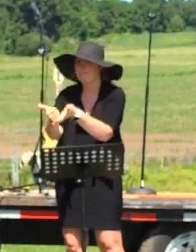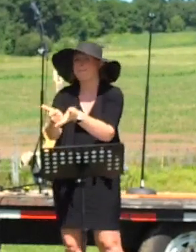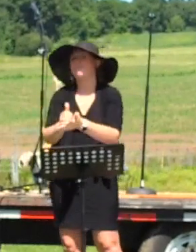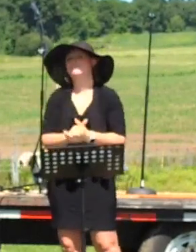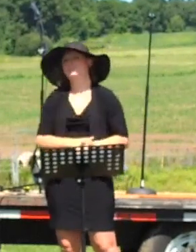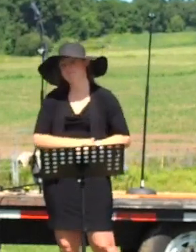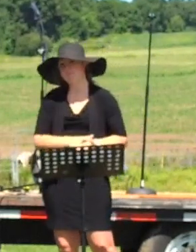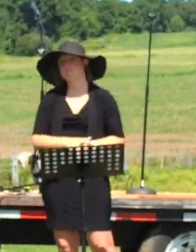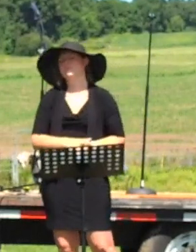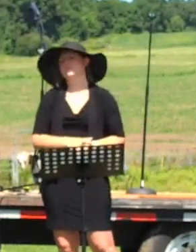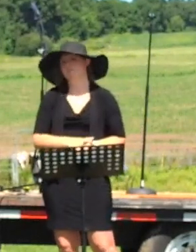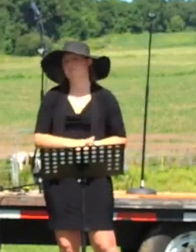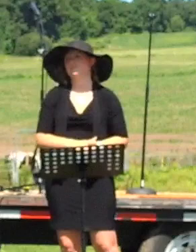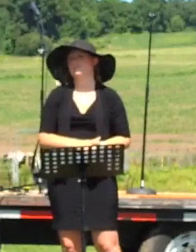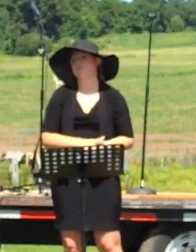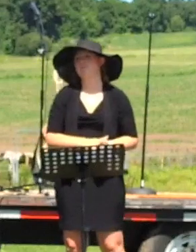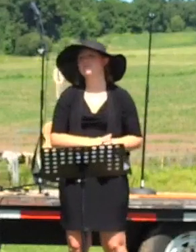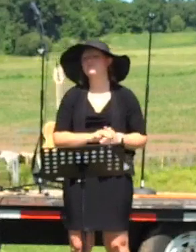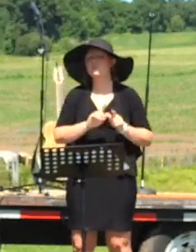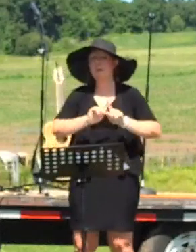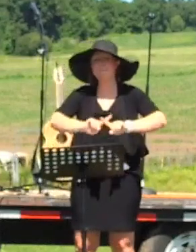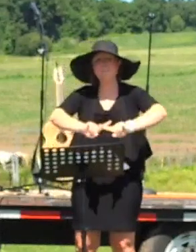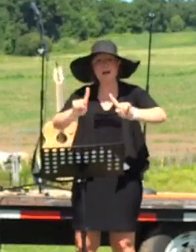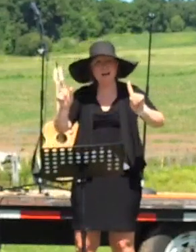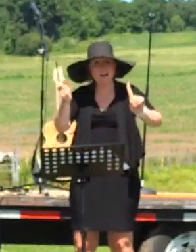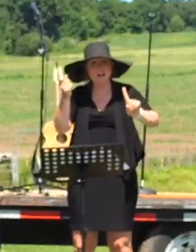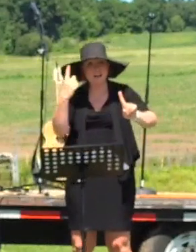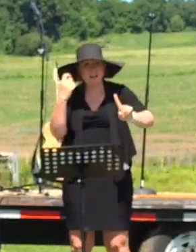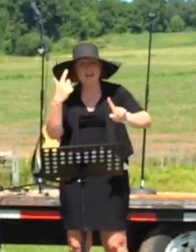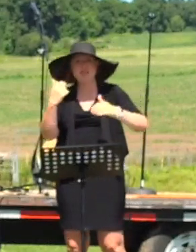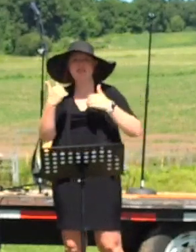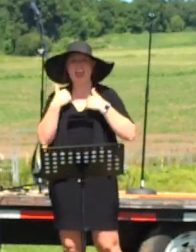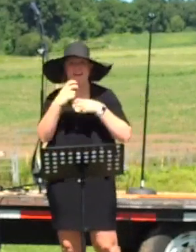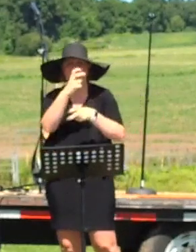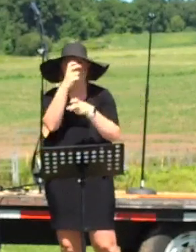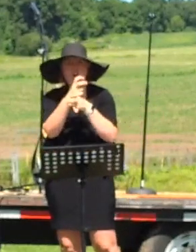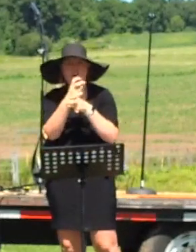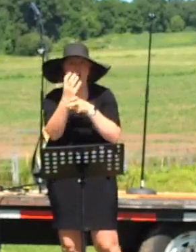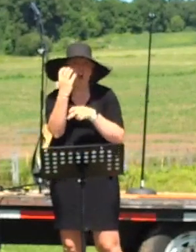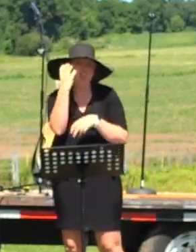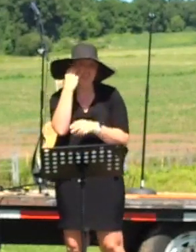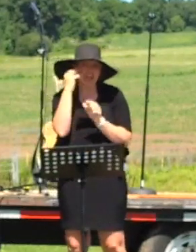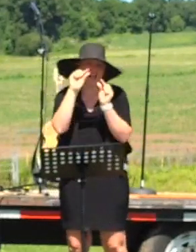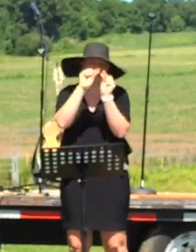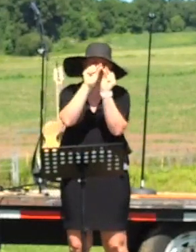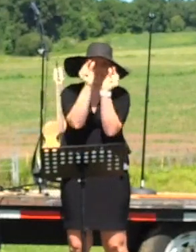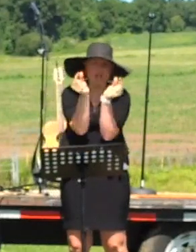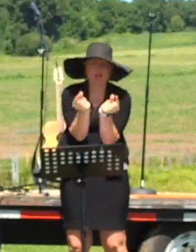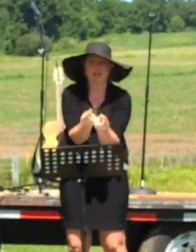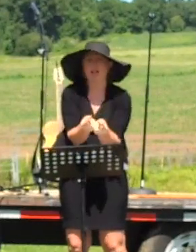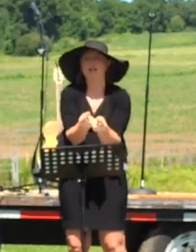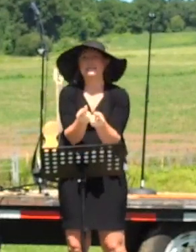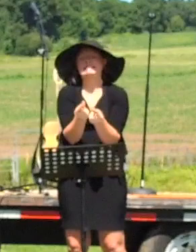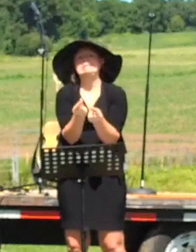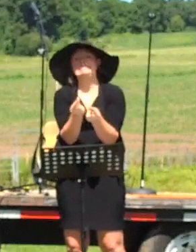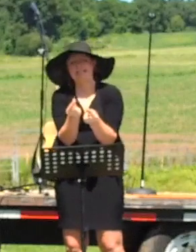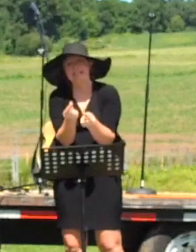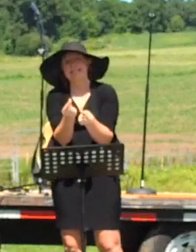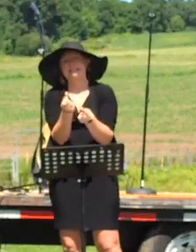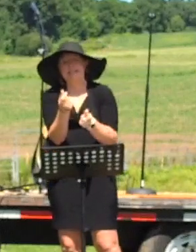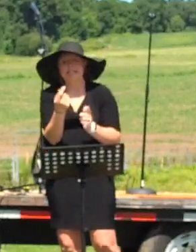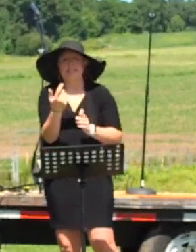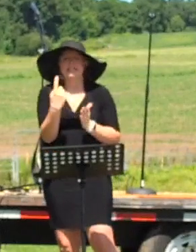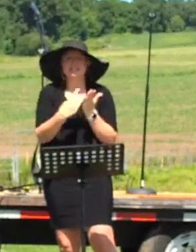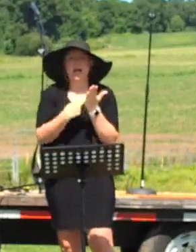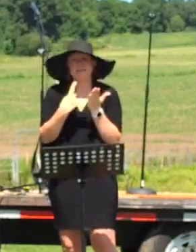for themselves. But because they have that hard shell on the outside, sometimes eights need that reminder